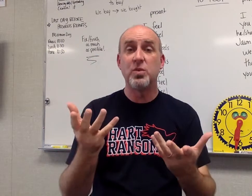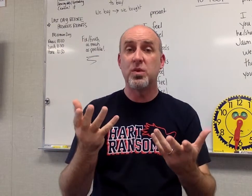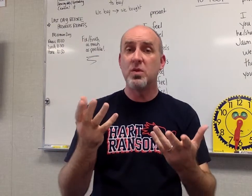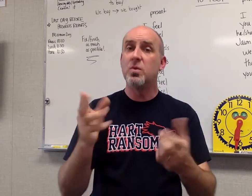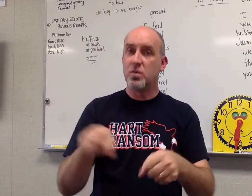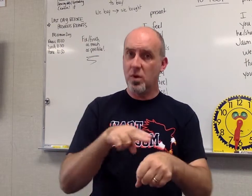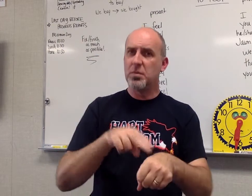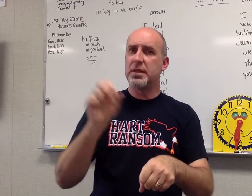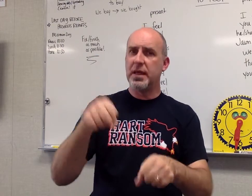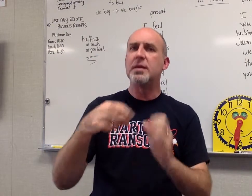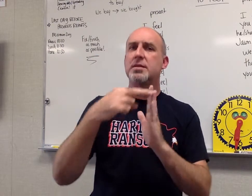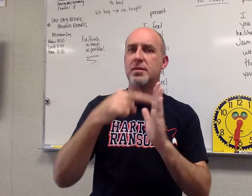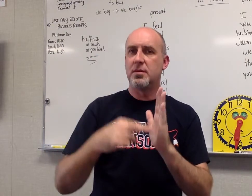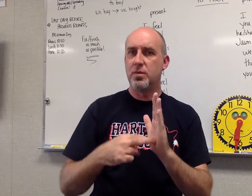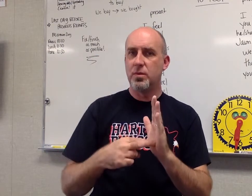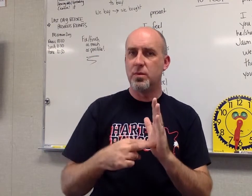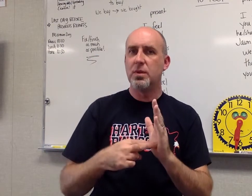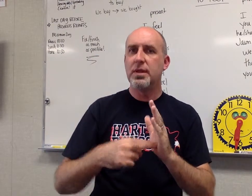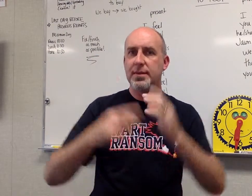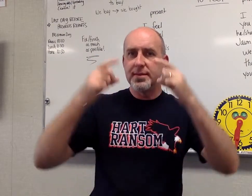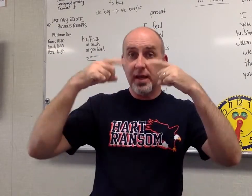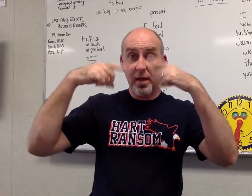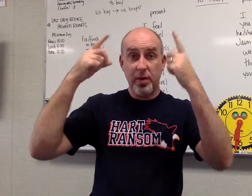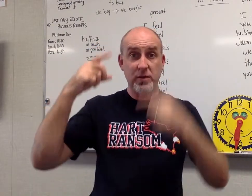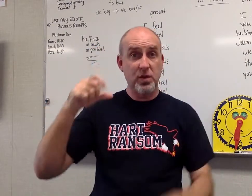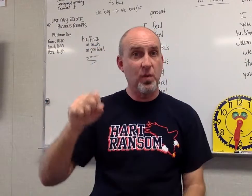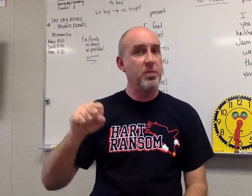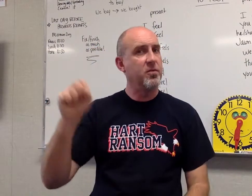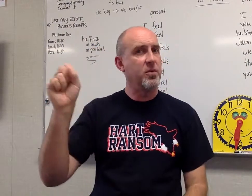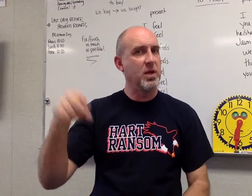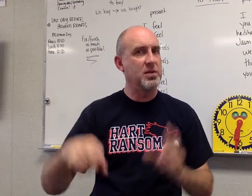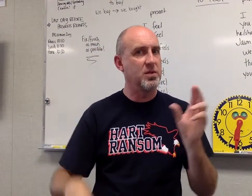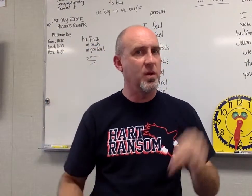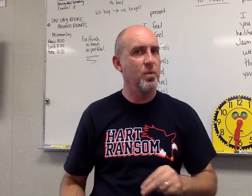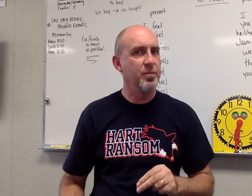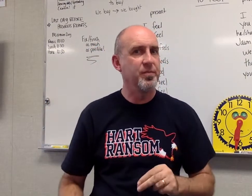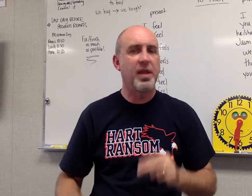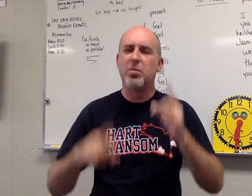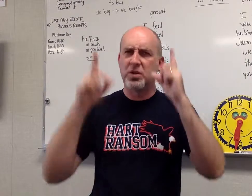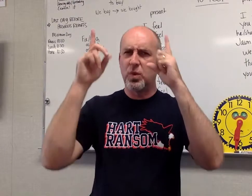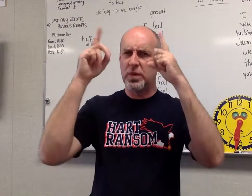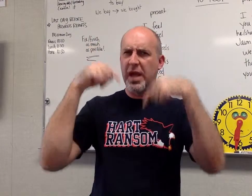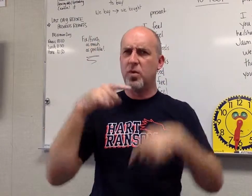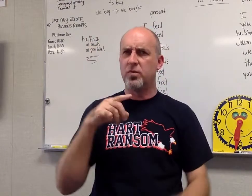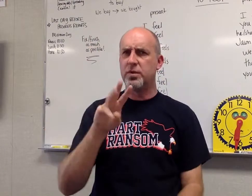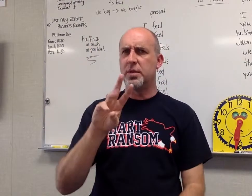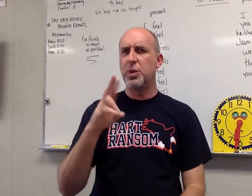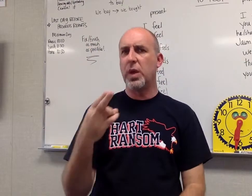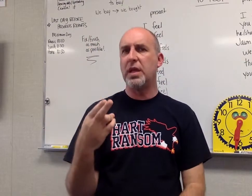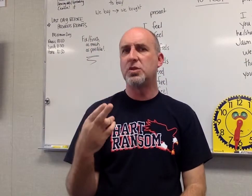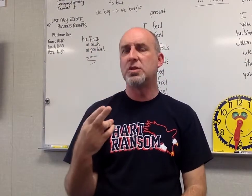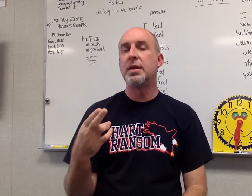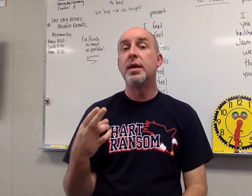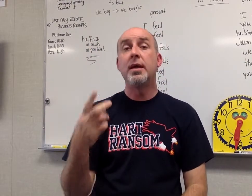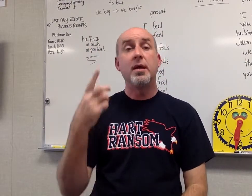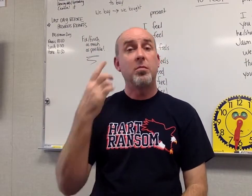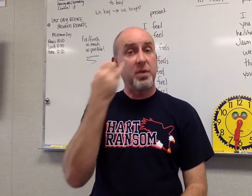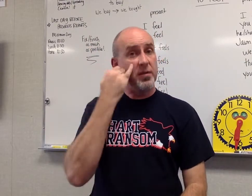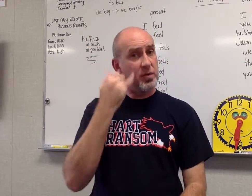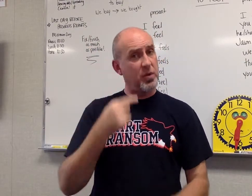with you. Normally, yes, the rule is eyebrows go up for yes, no. Eyebrows go down for WH. But if you're trying